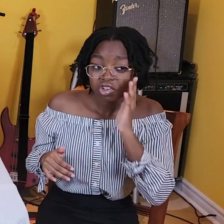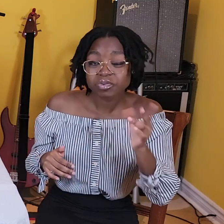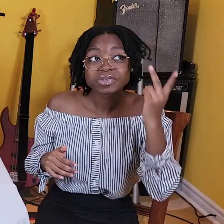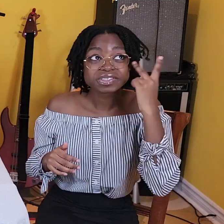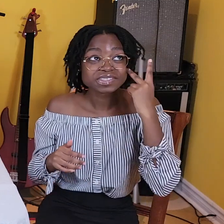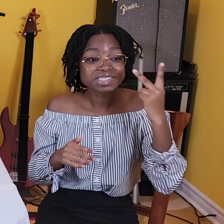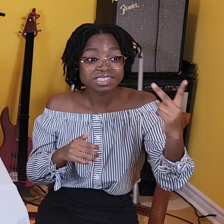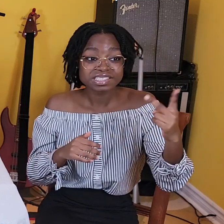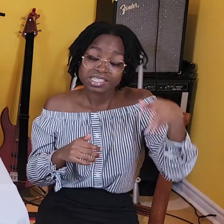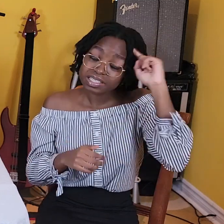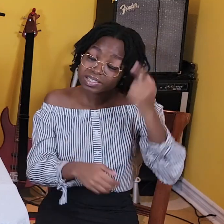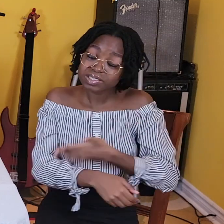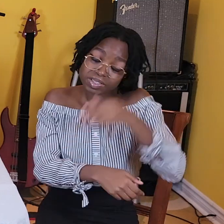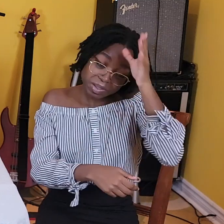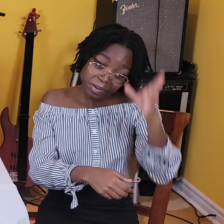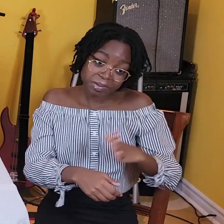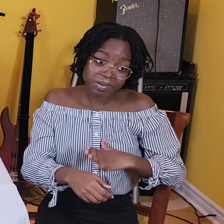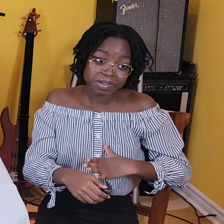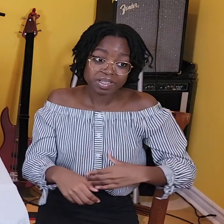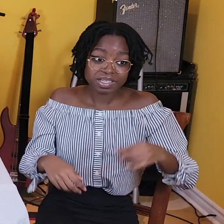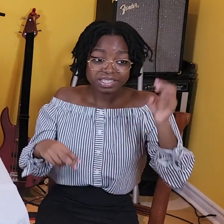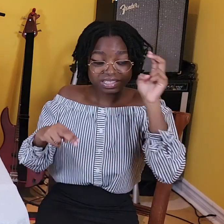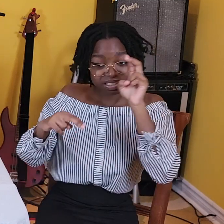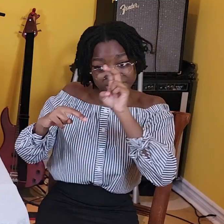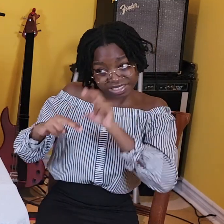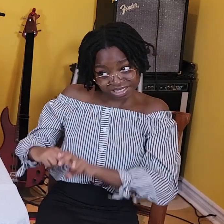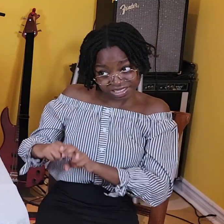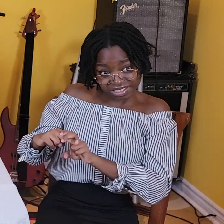power and coming on the clouds of heaven."